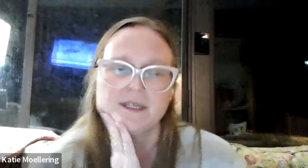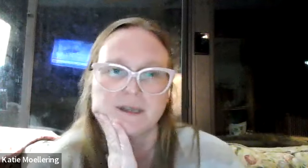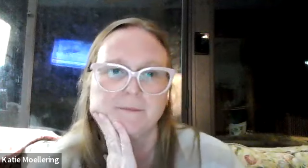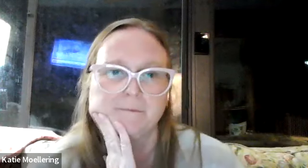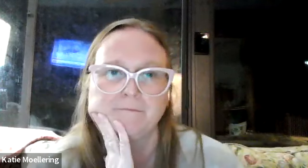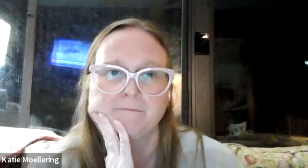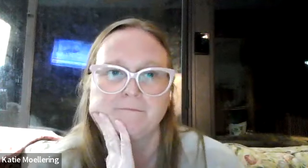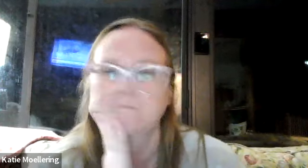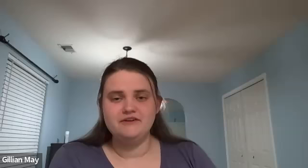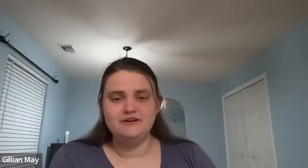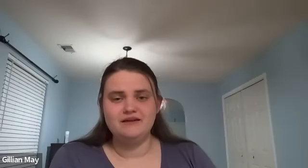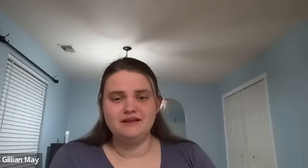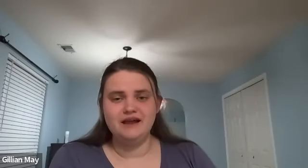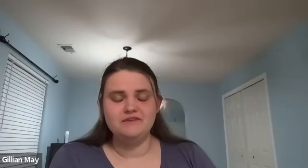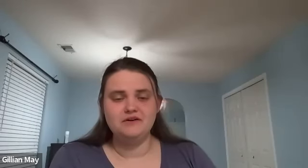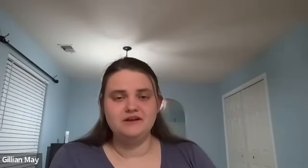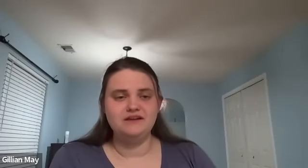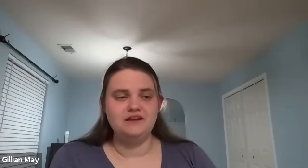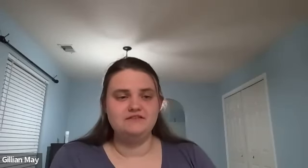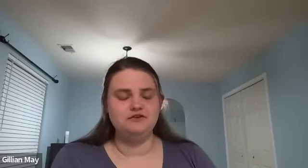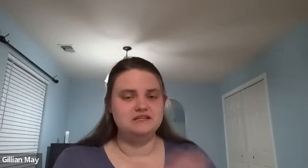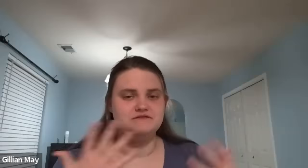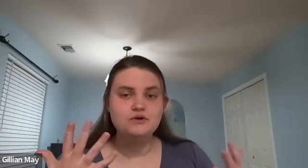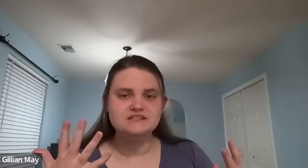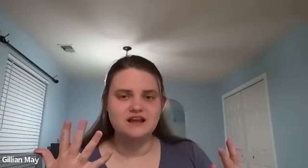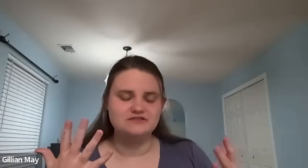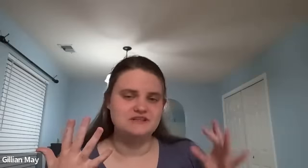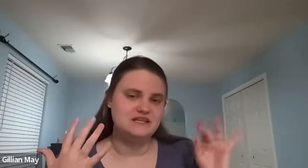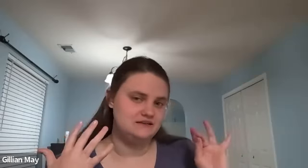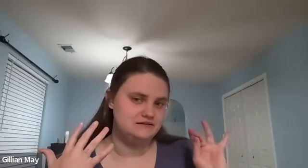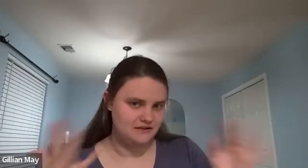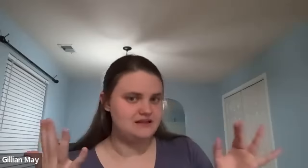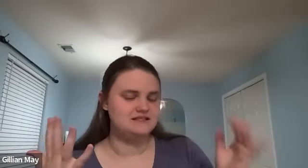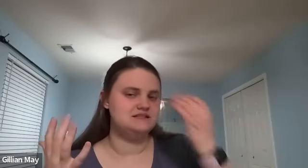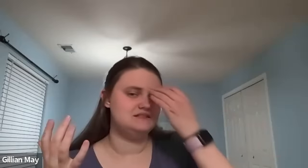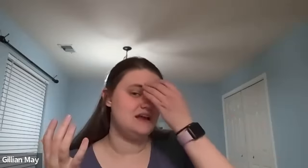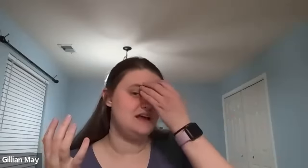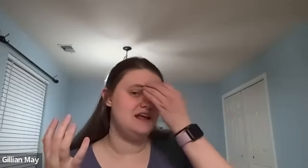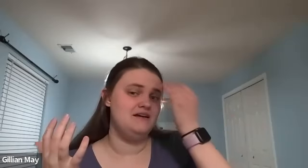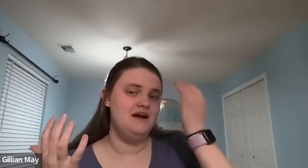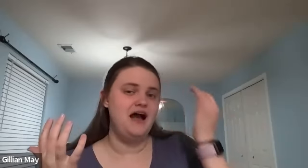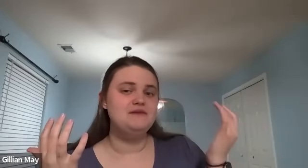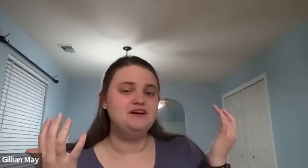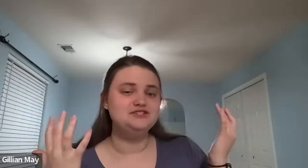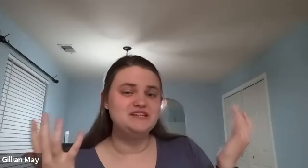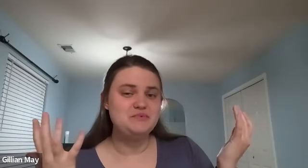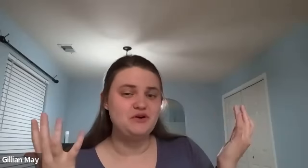So I'm very, if you guys have noticed after these 8 classes, is that I'm not your